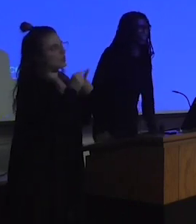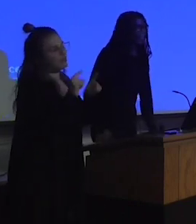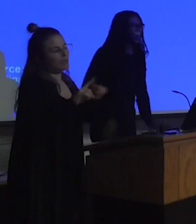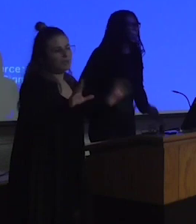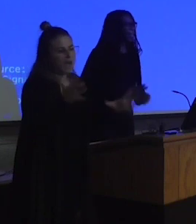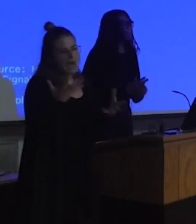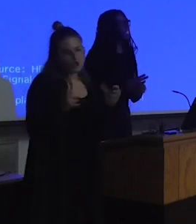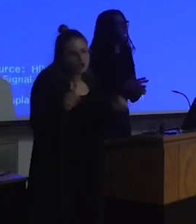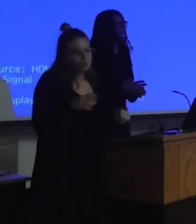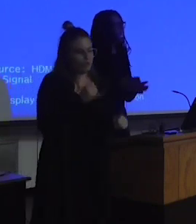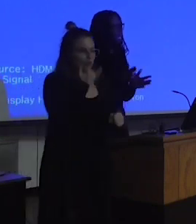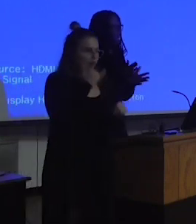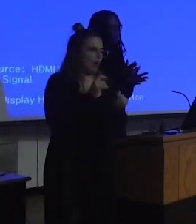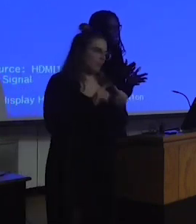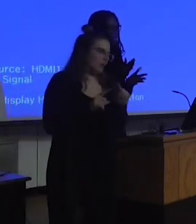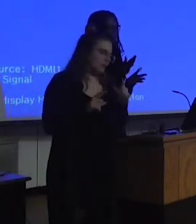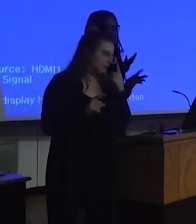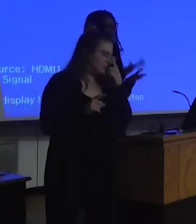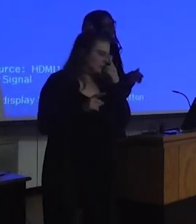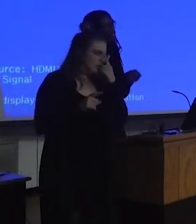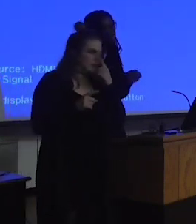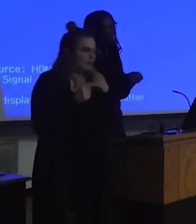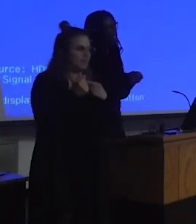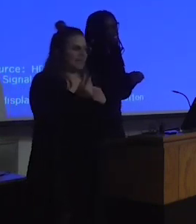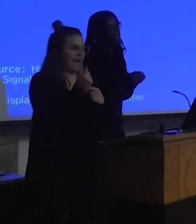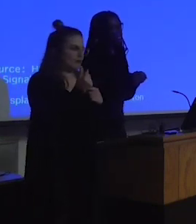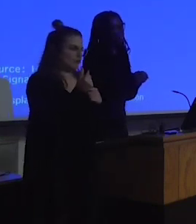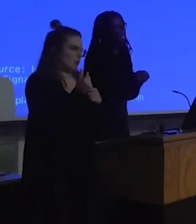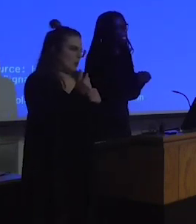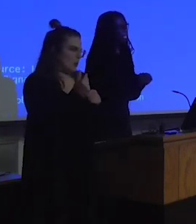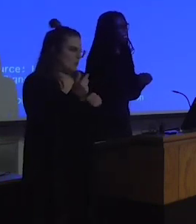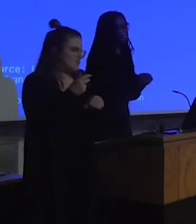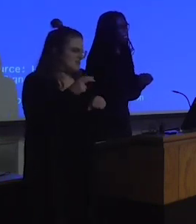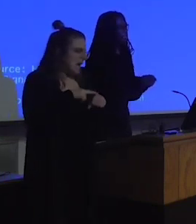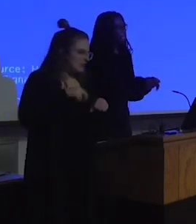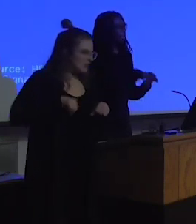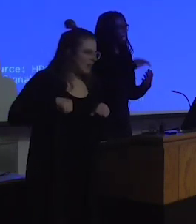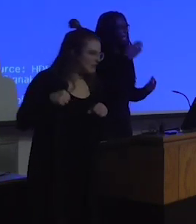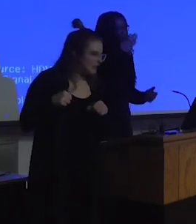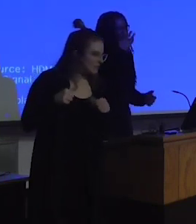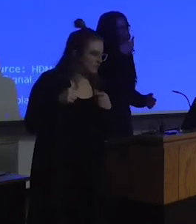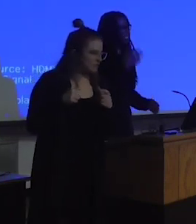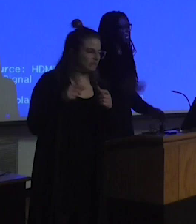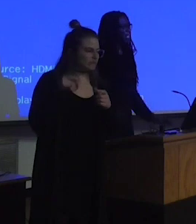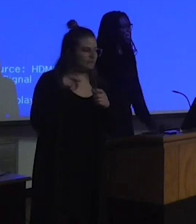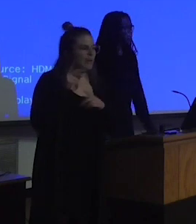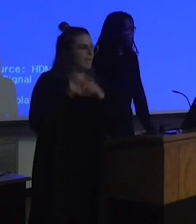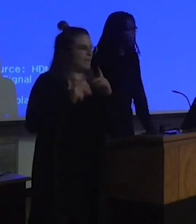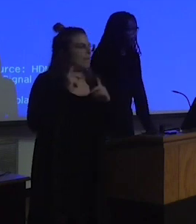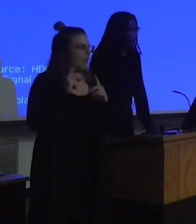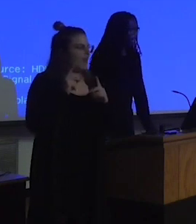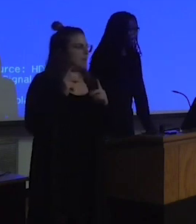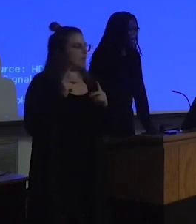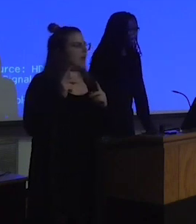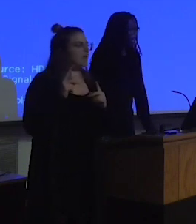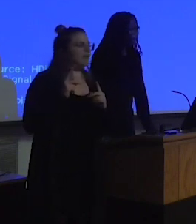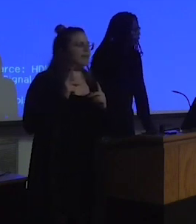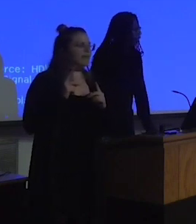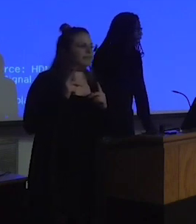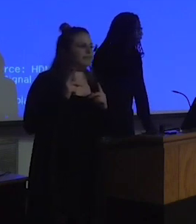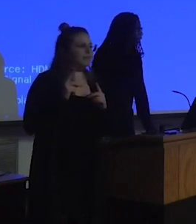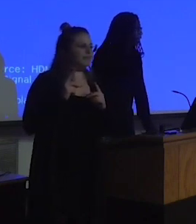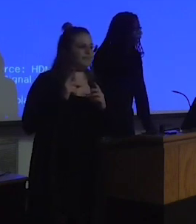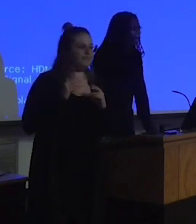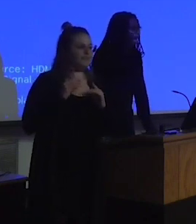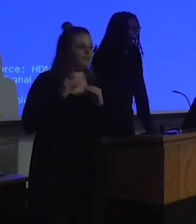have been wrong, but yeah, like, so gastro nationalism is something that people have increasingly been flirting with in the